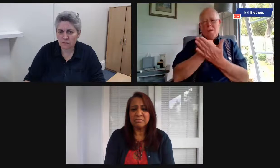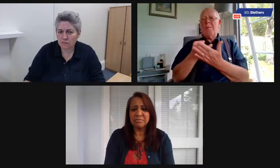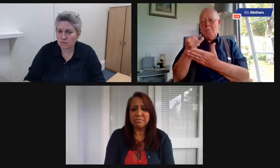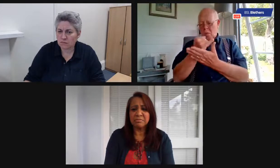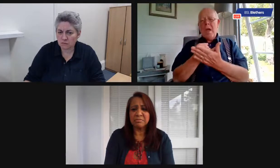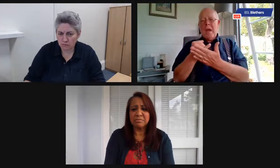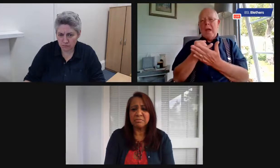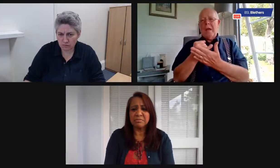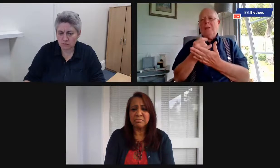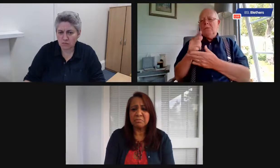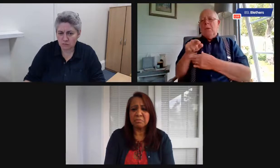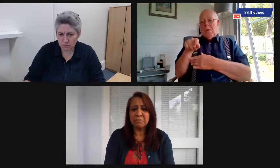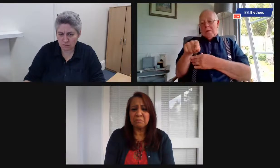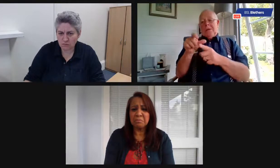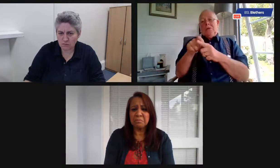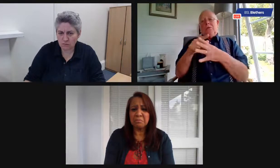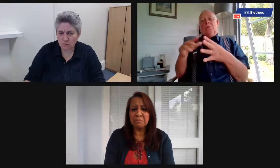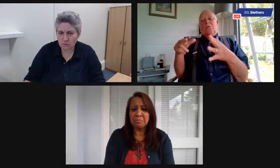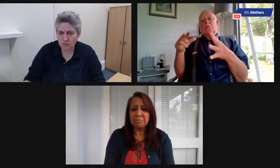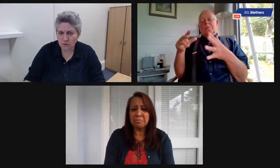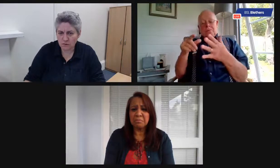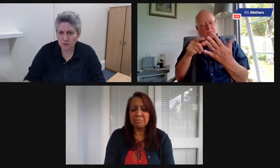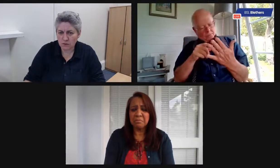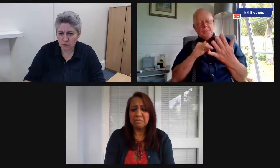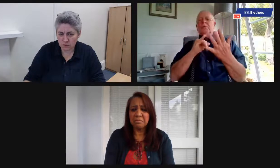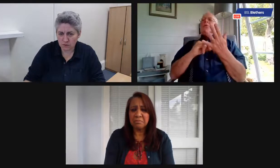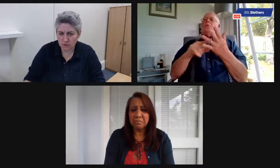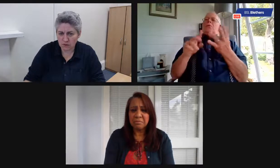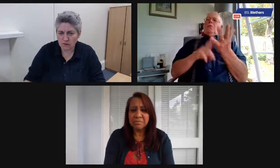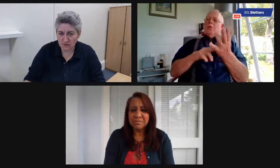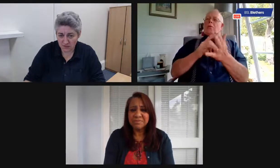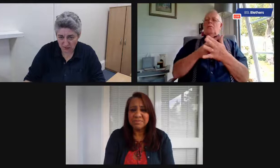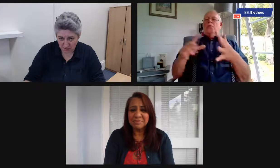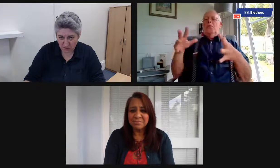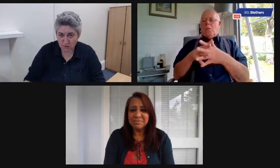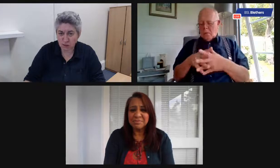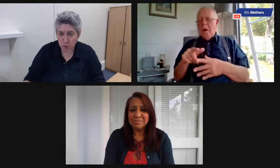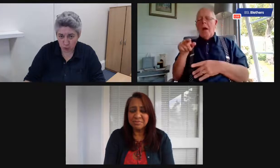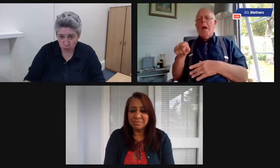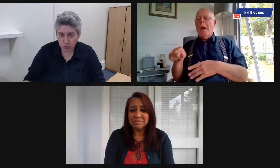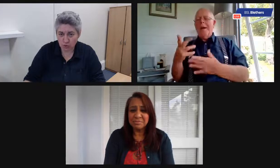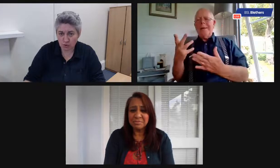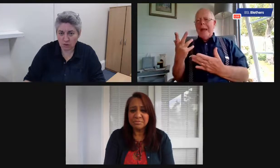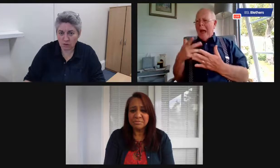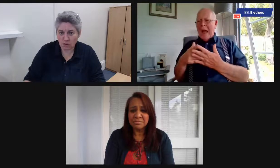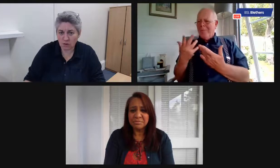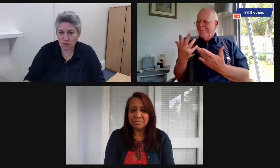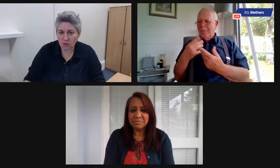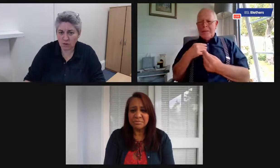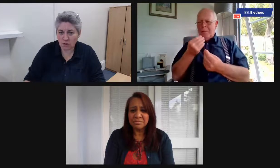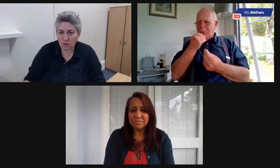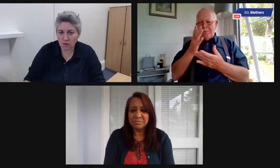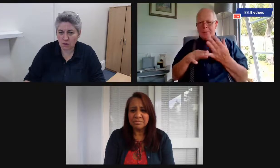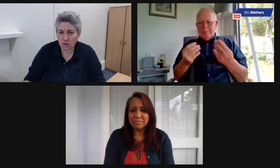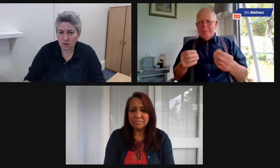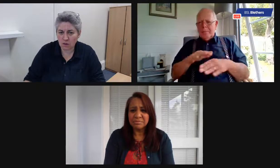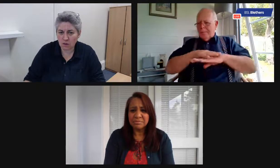well, I was just going to say that peat doesn't sustain very many plants. But the Ah, sundew will grow